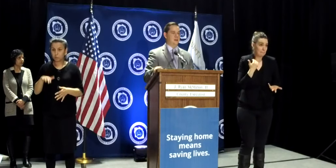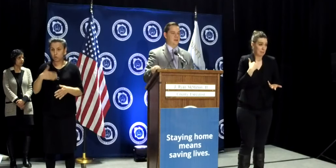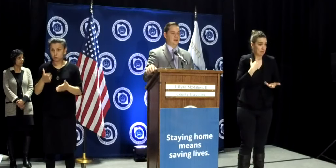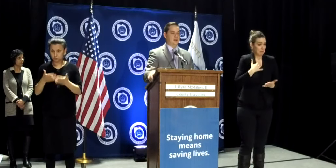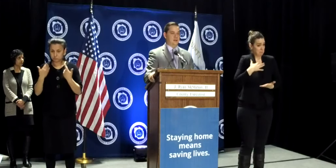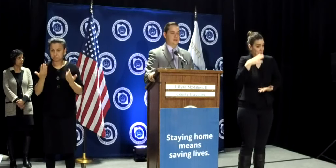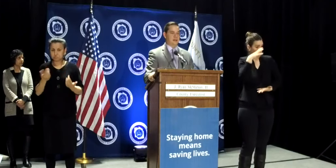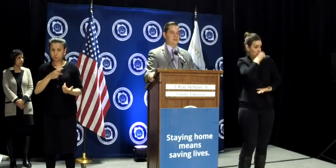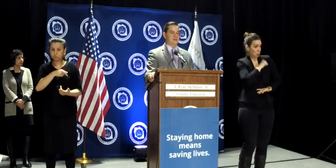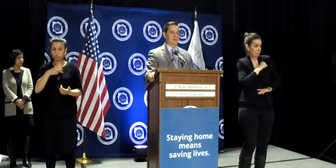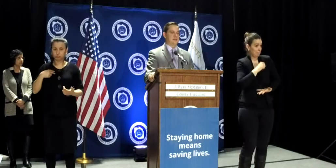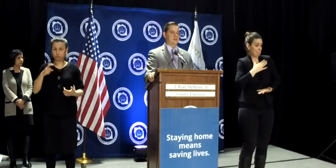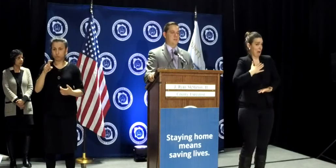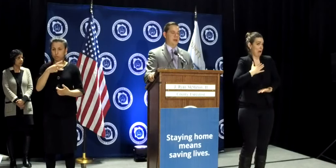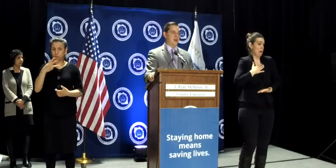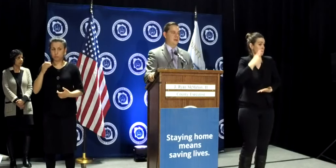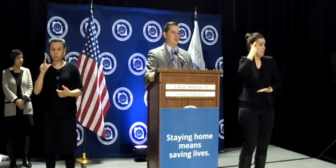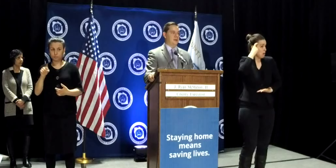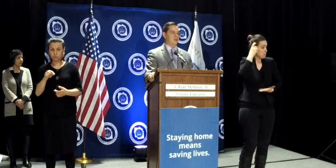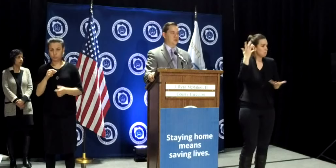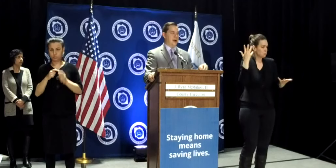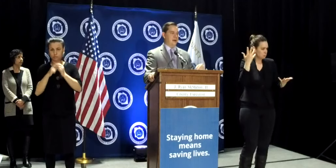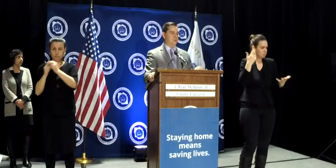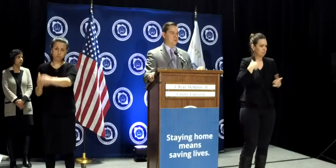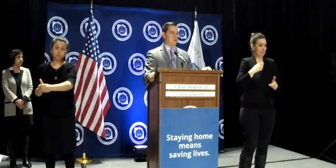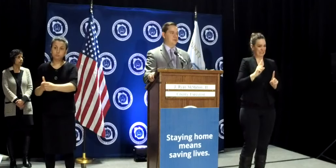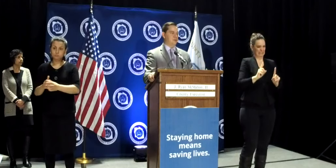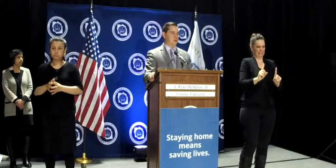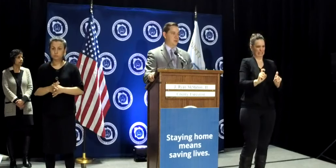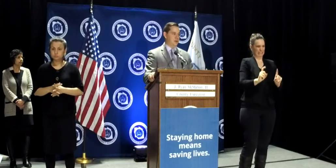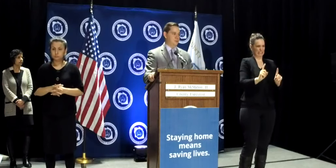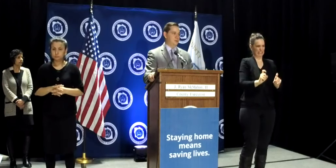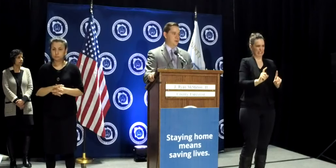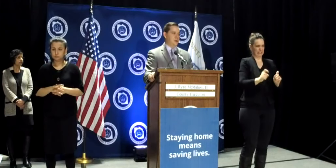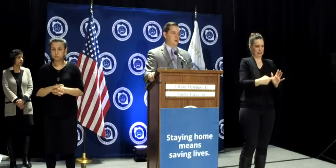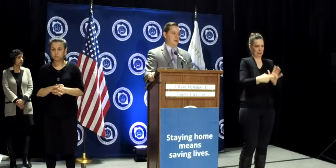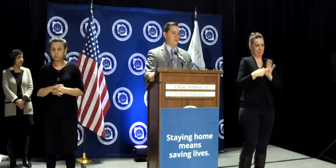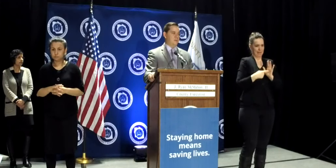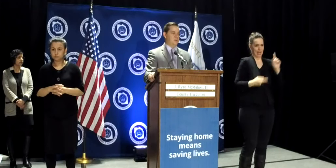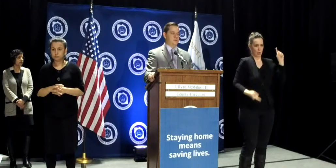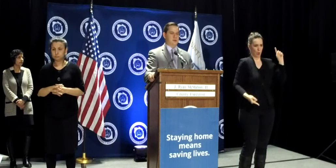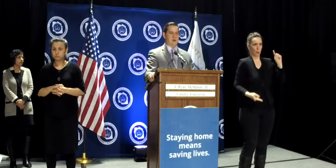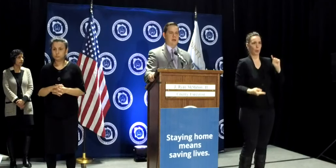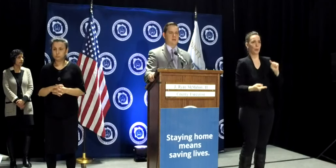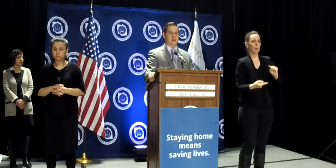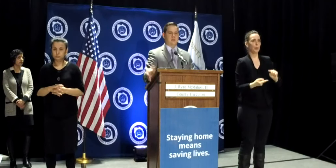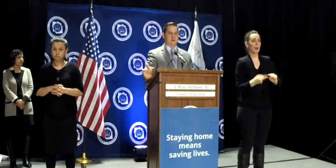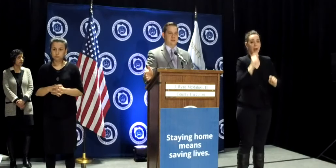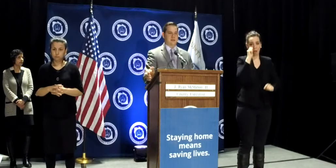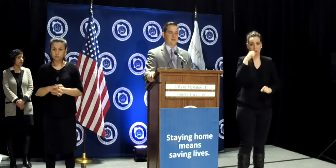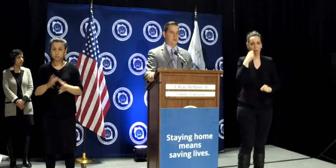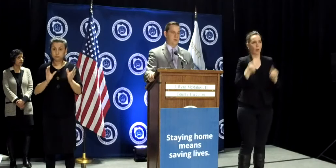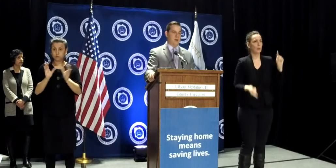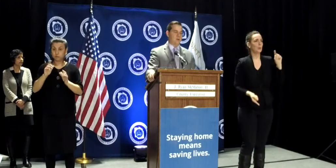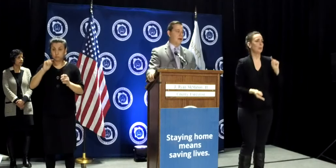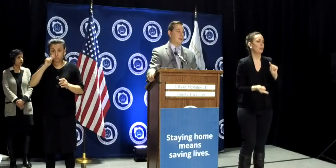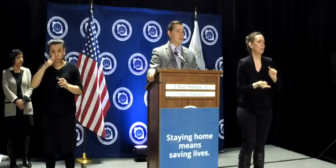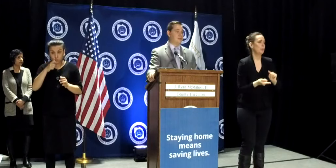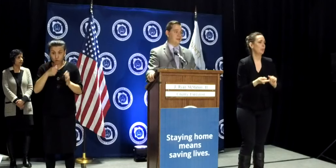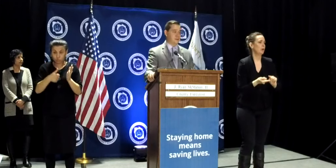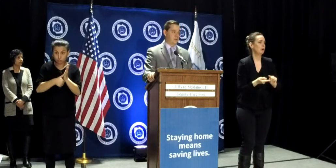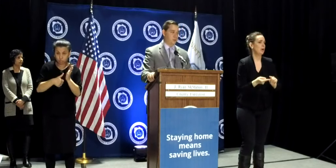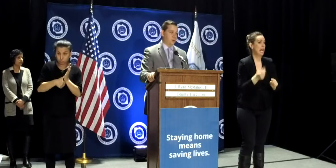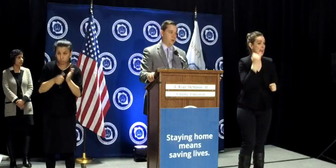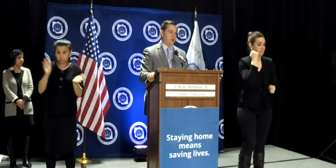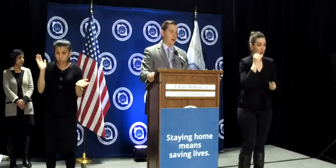head, testing demand that drops is a good thing. And I've had people say, why is that? We got to test everybody. Well, we're not